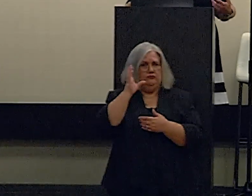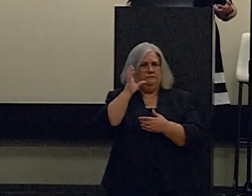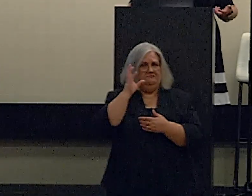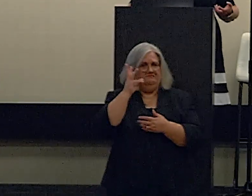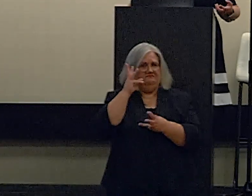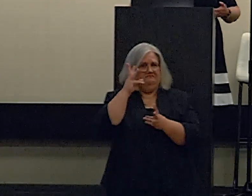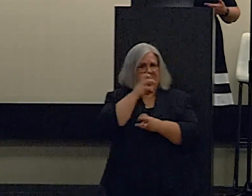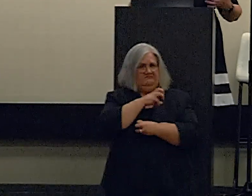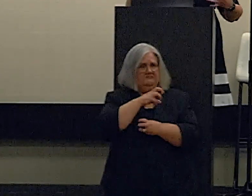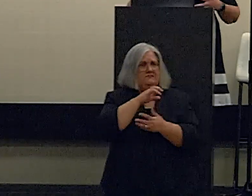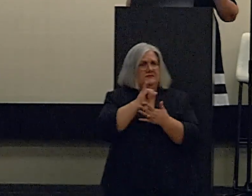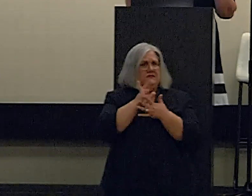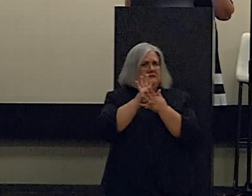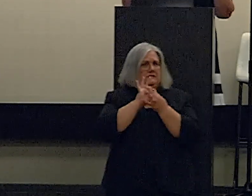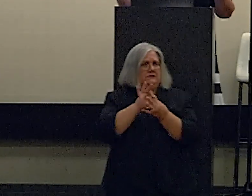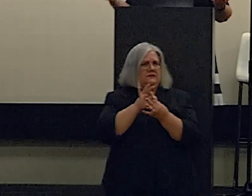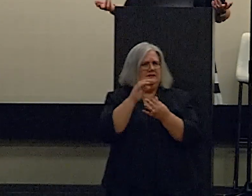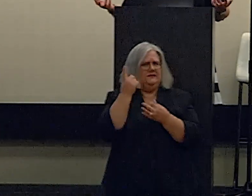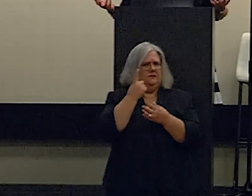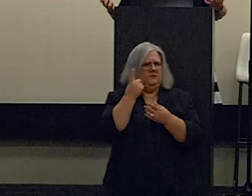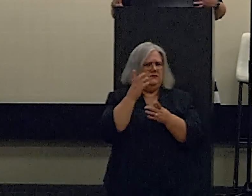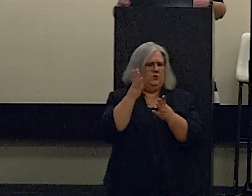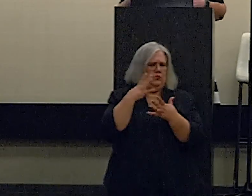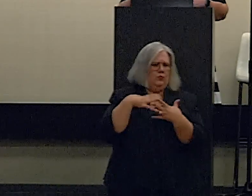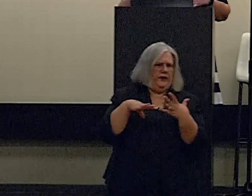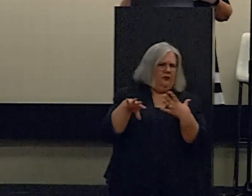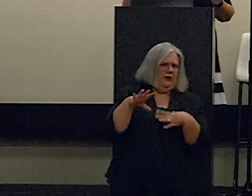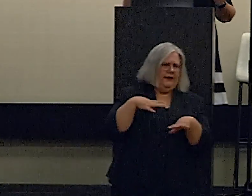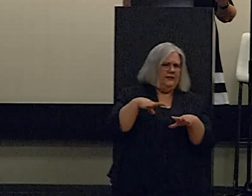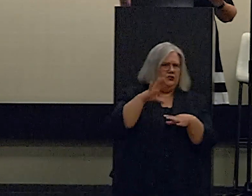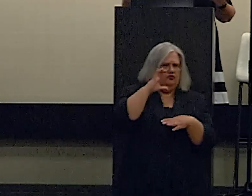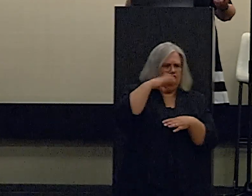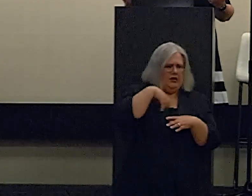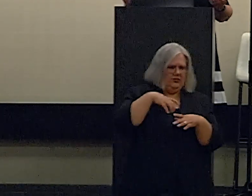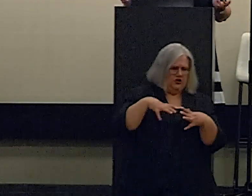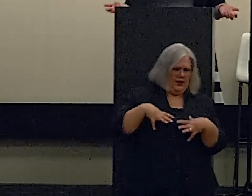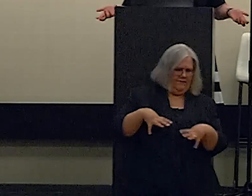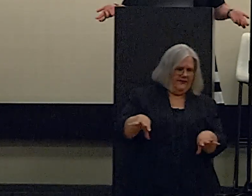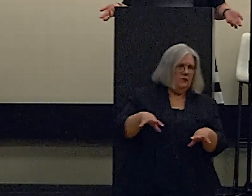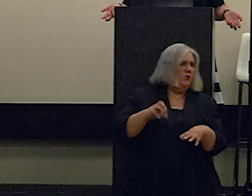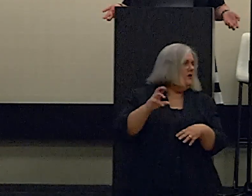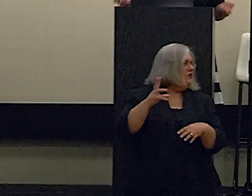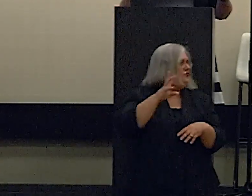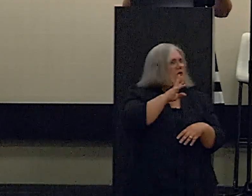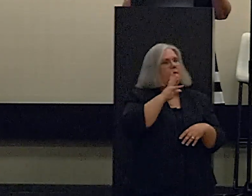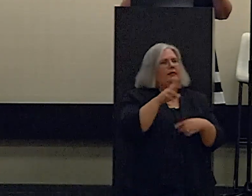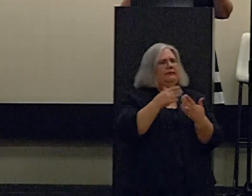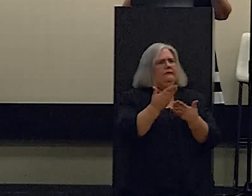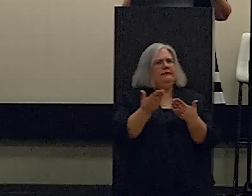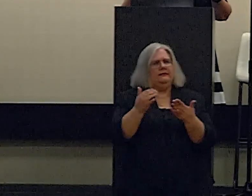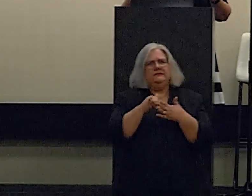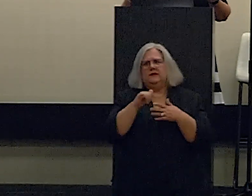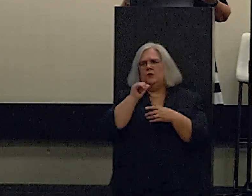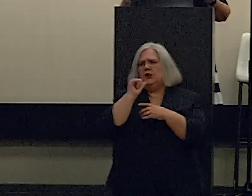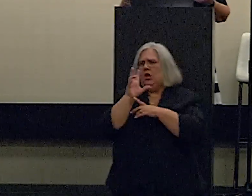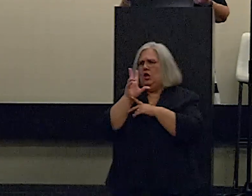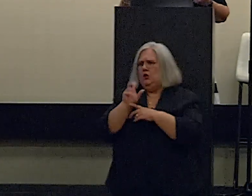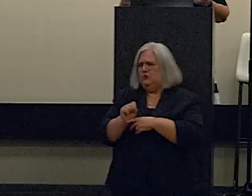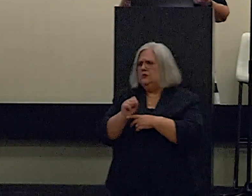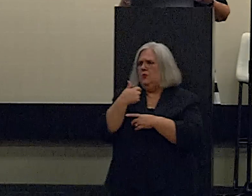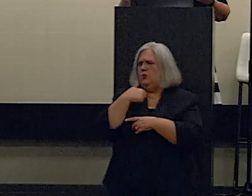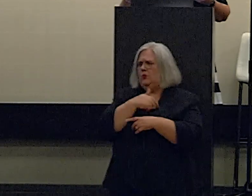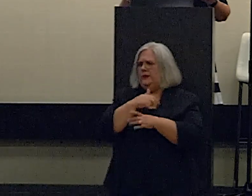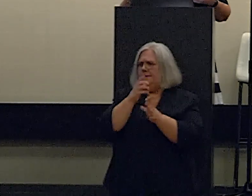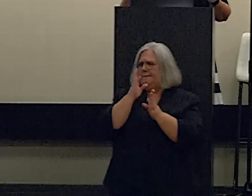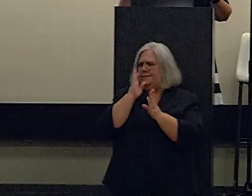pretty salient. If somebody's wearing a strange outfit or are talking about things that we're not used to, we're going to pay attention to those